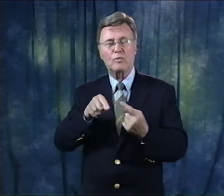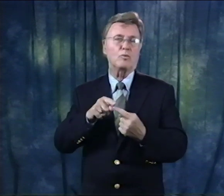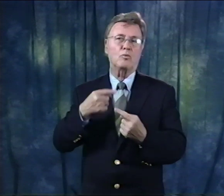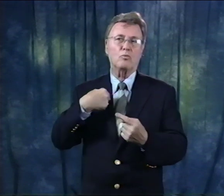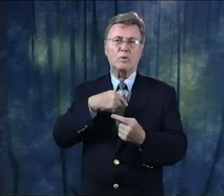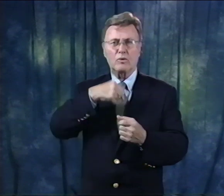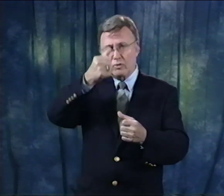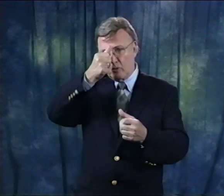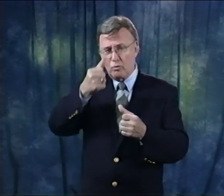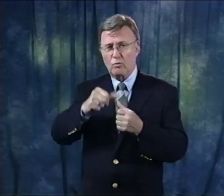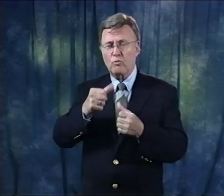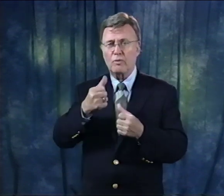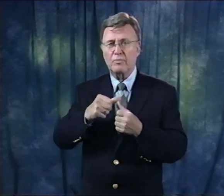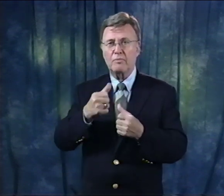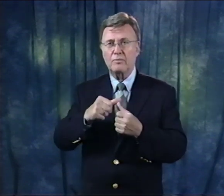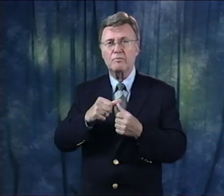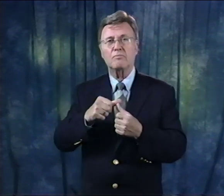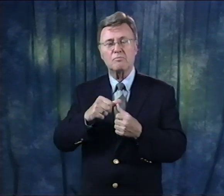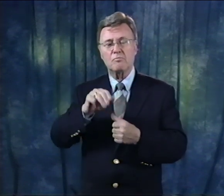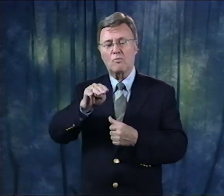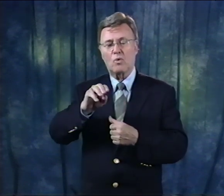time when we remember Moses,